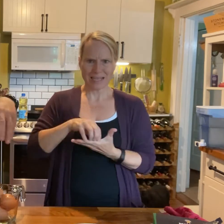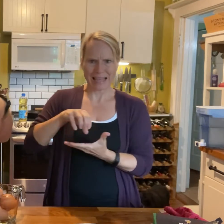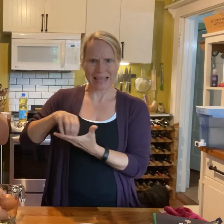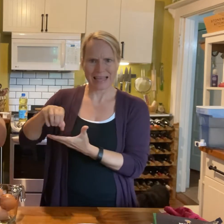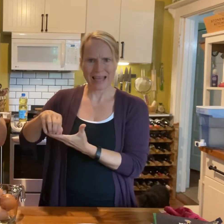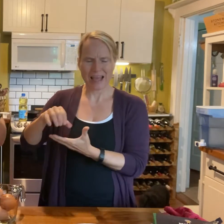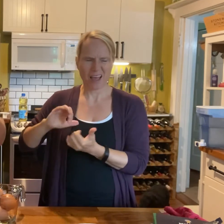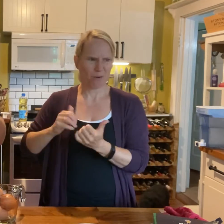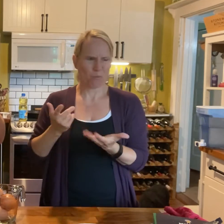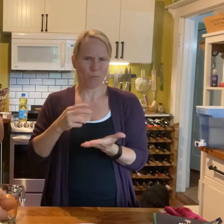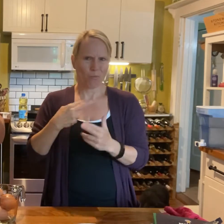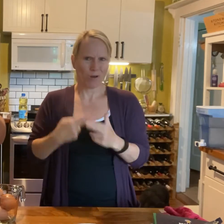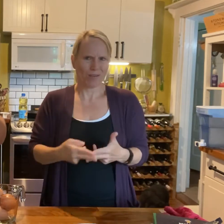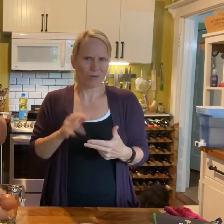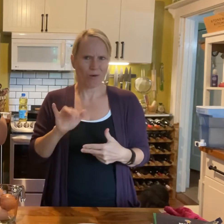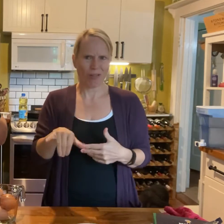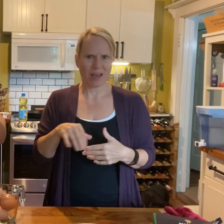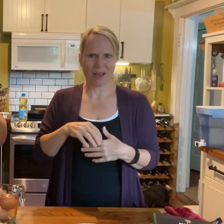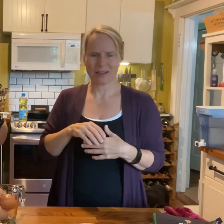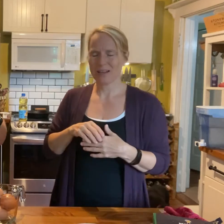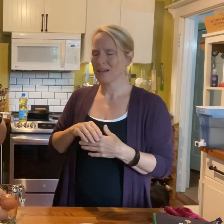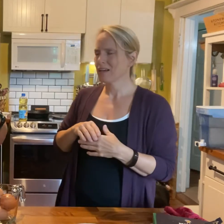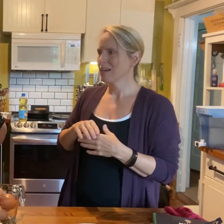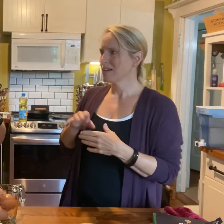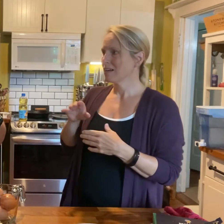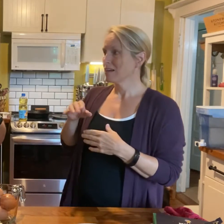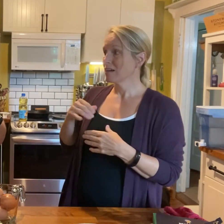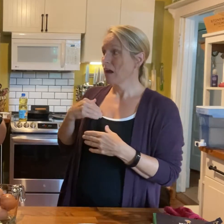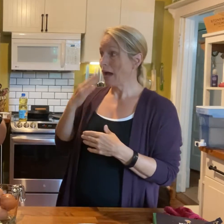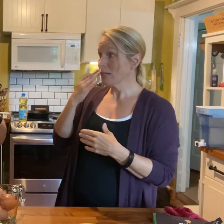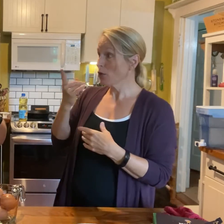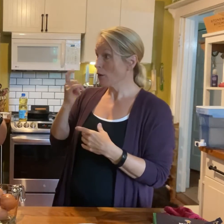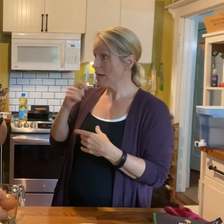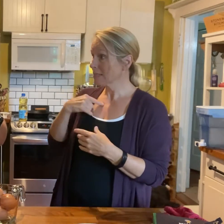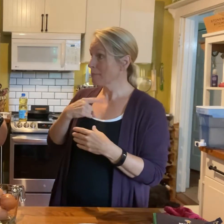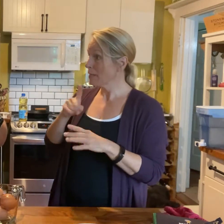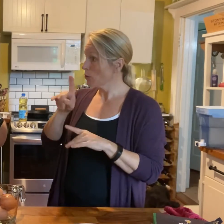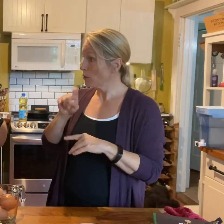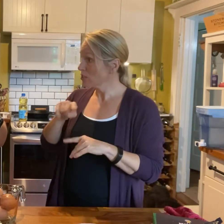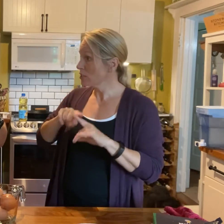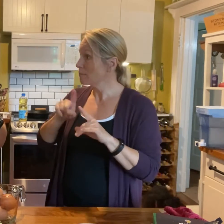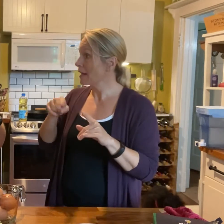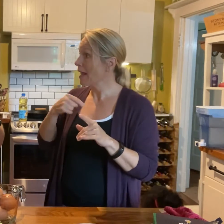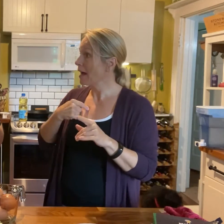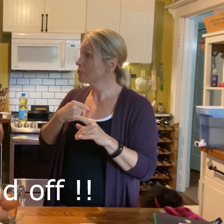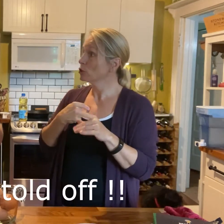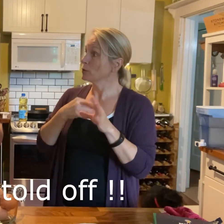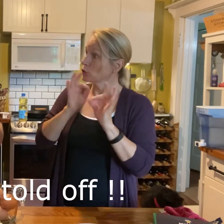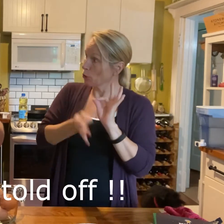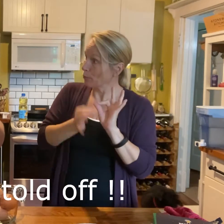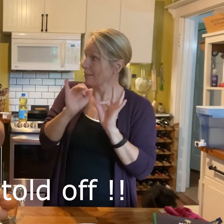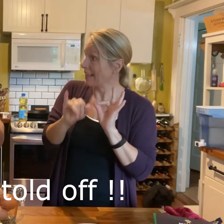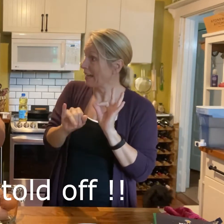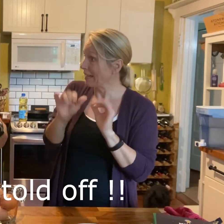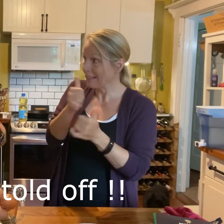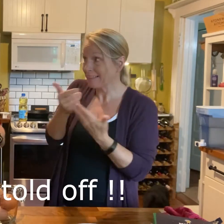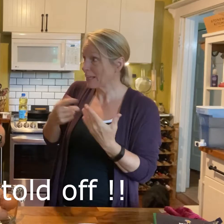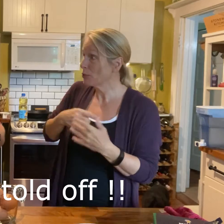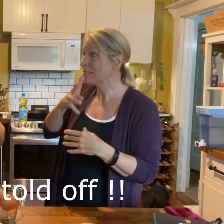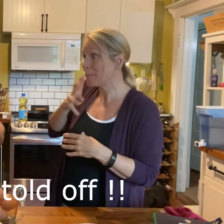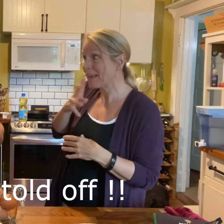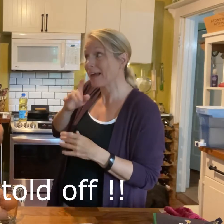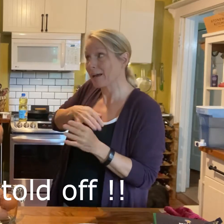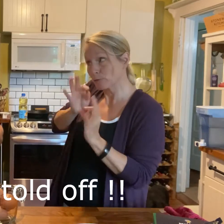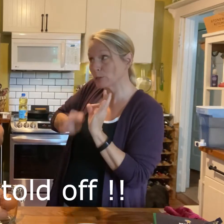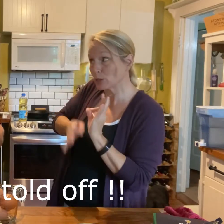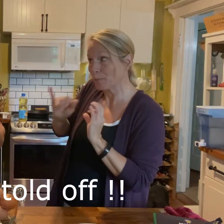buns? Is that it? I'm asking you a question. I know you're asking me a question, but I have to interpret that. Okay. Anything